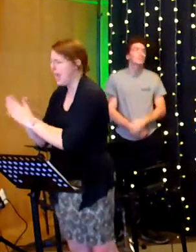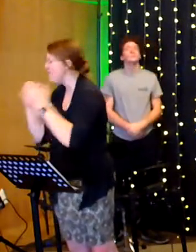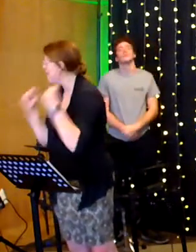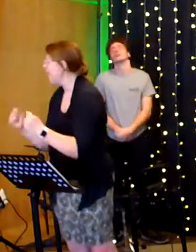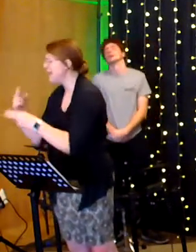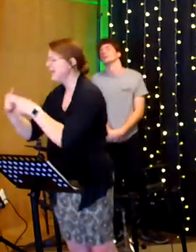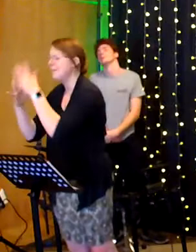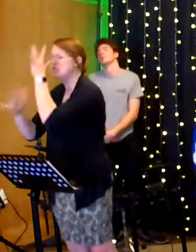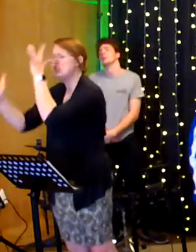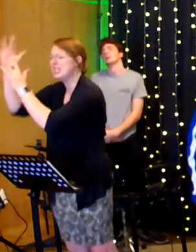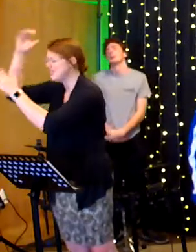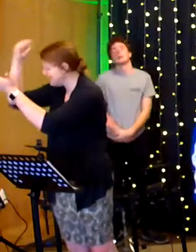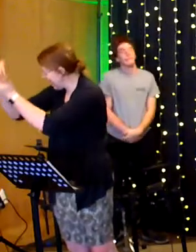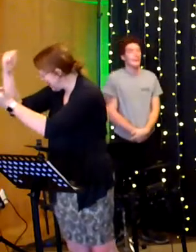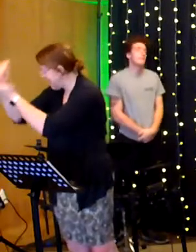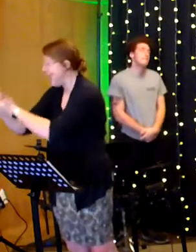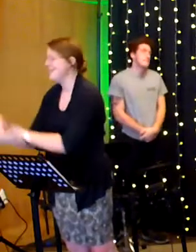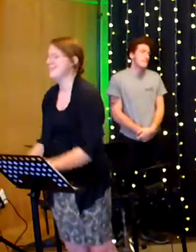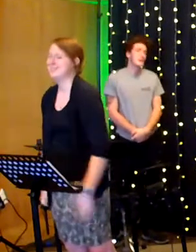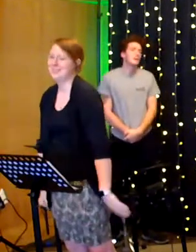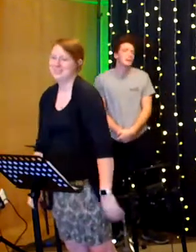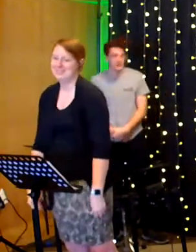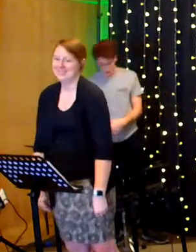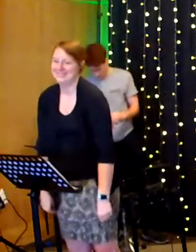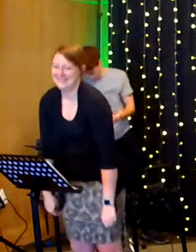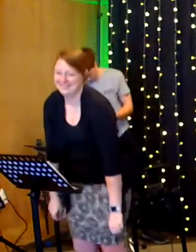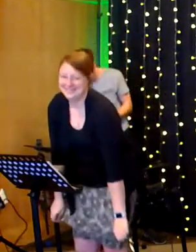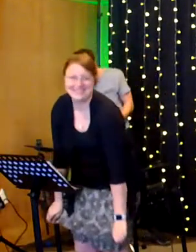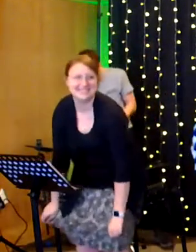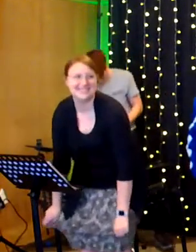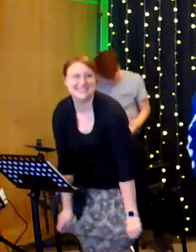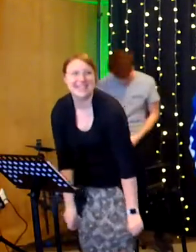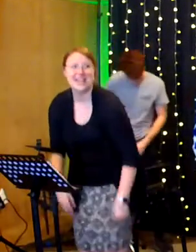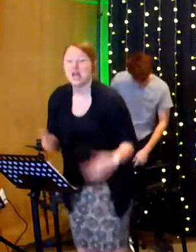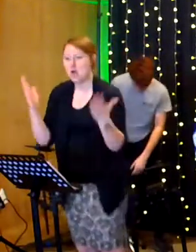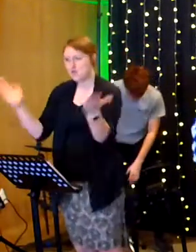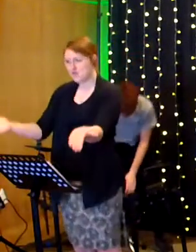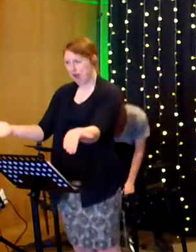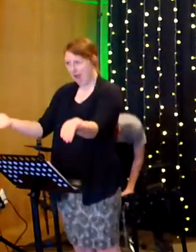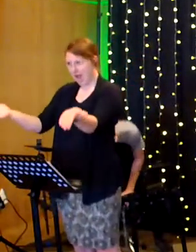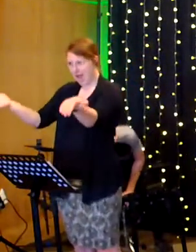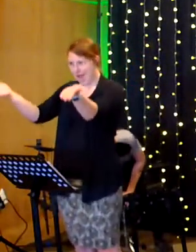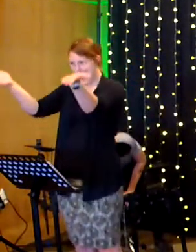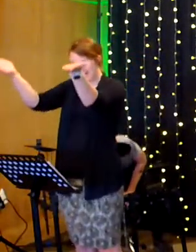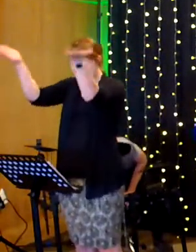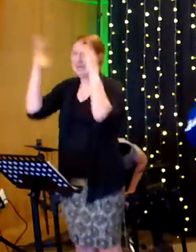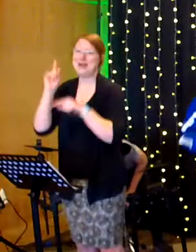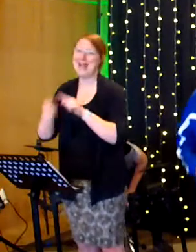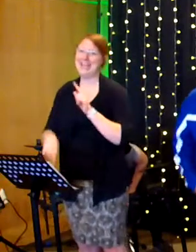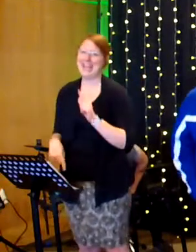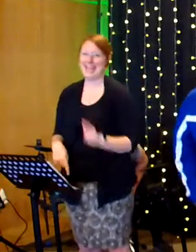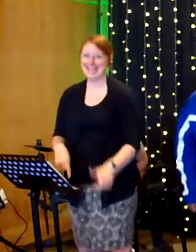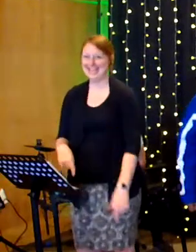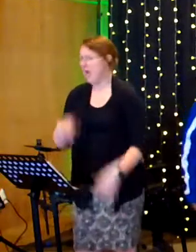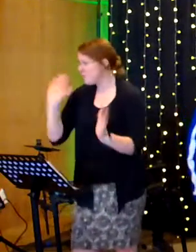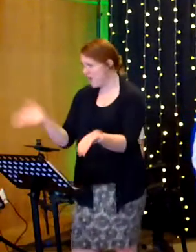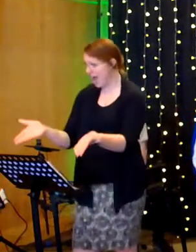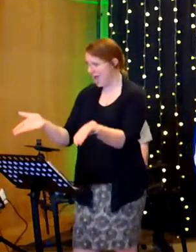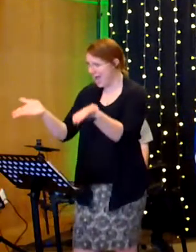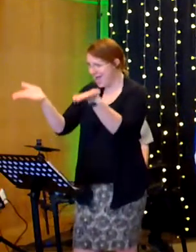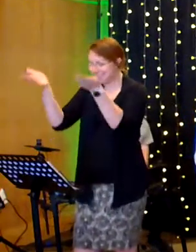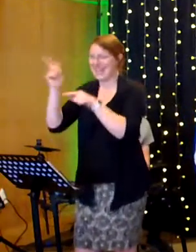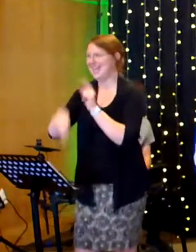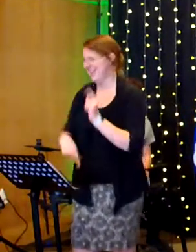Jesus. Amen and amen. I want to say rise, and I can't do it. It's just not me.